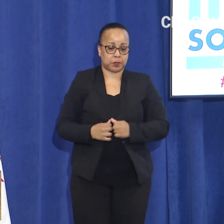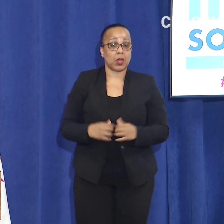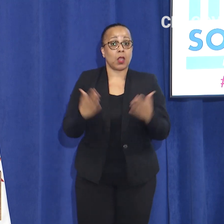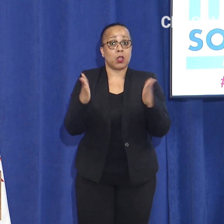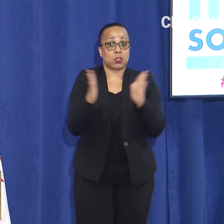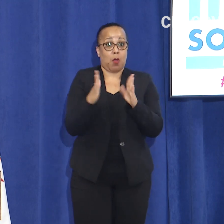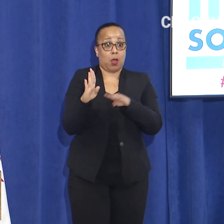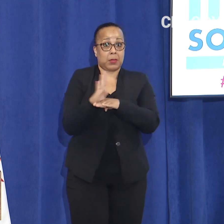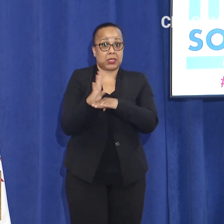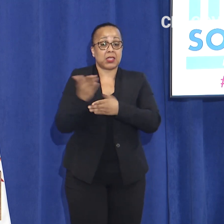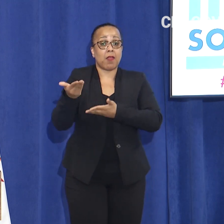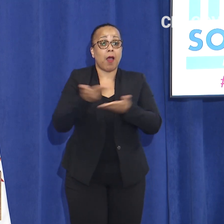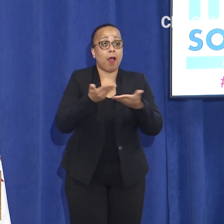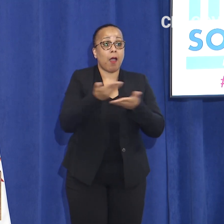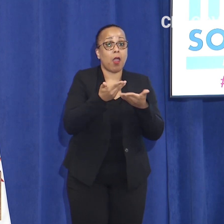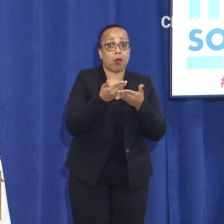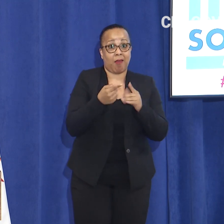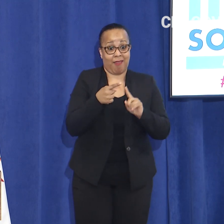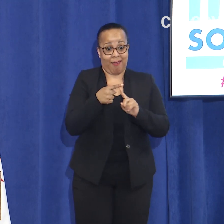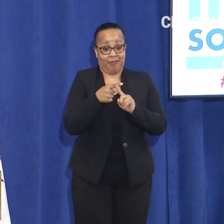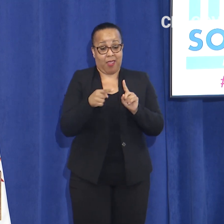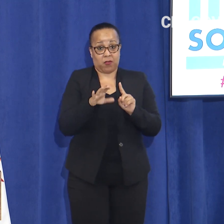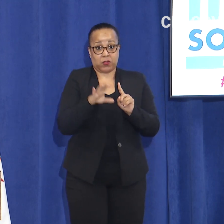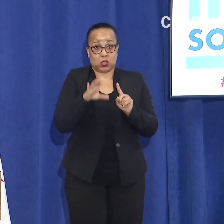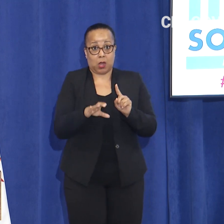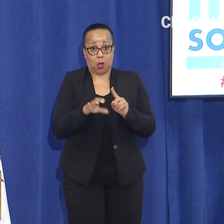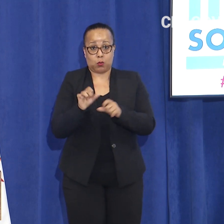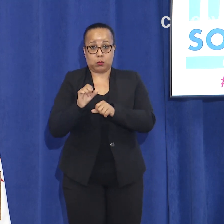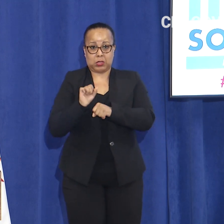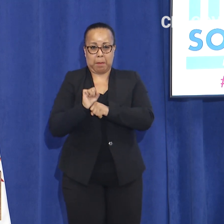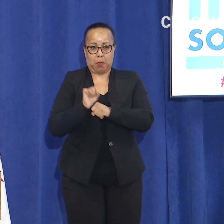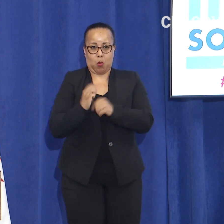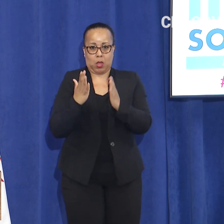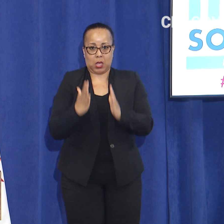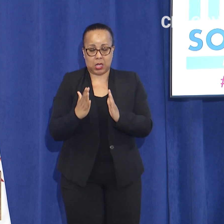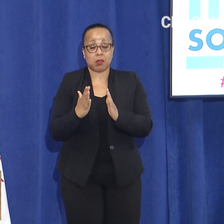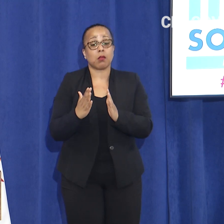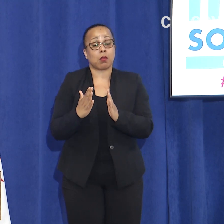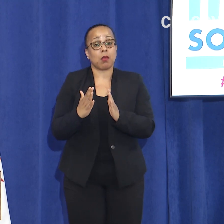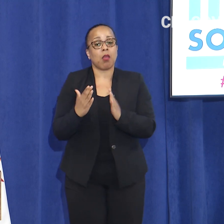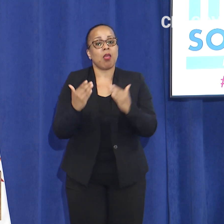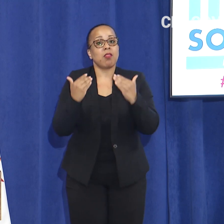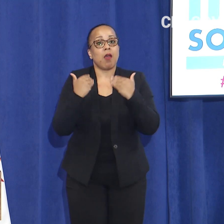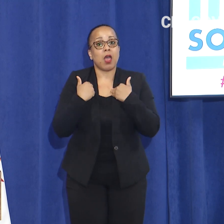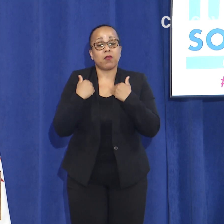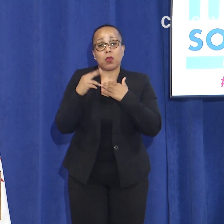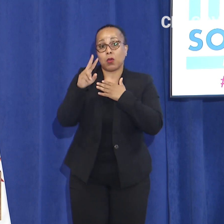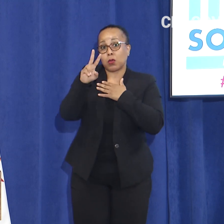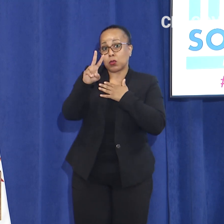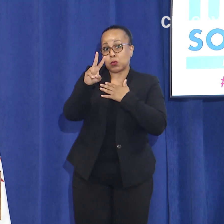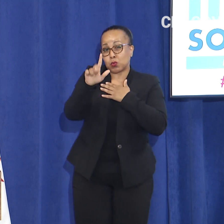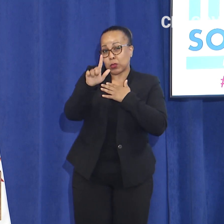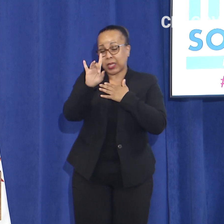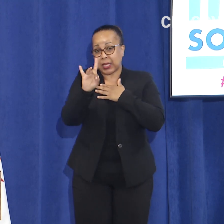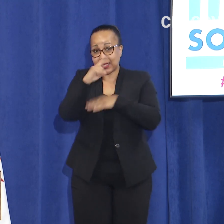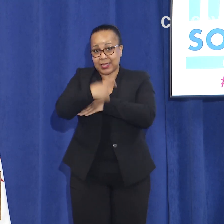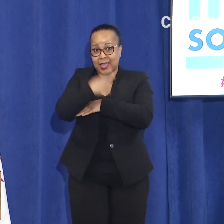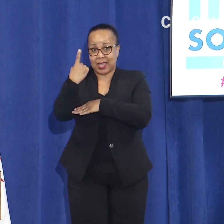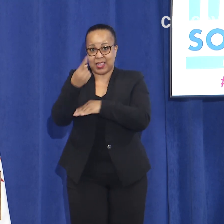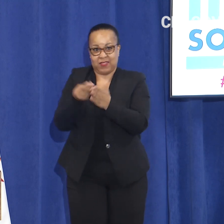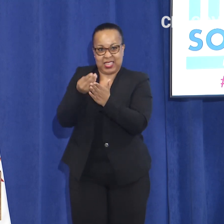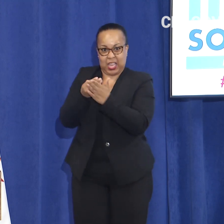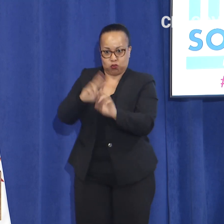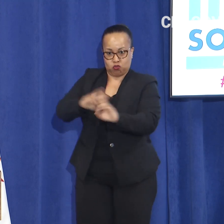small businesses hire over half of Chicago's employees and generally have only 28 days of cash on